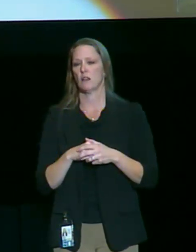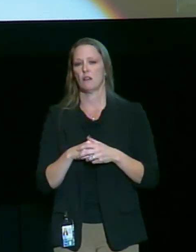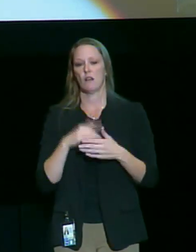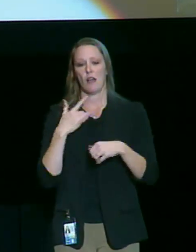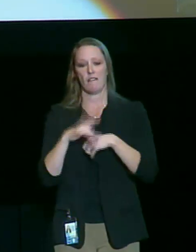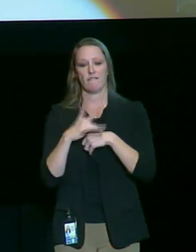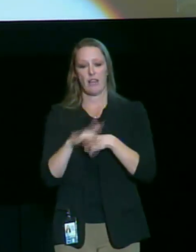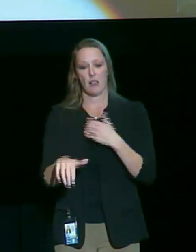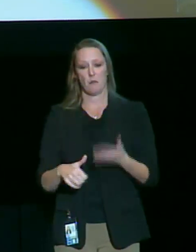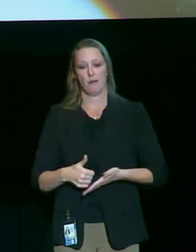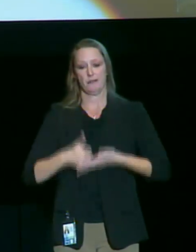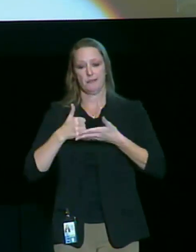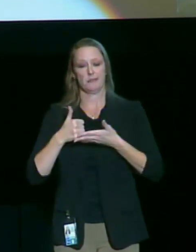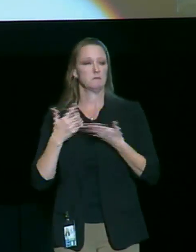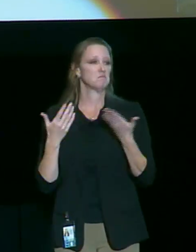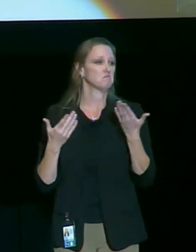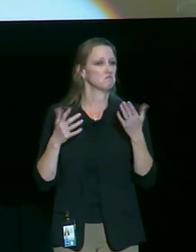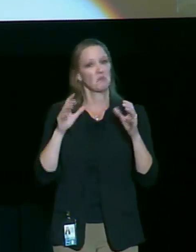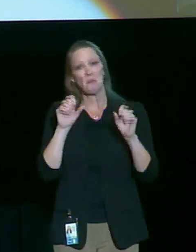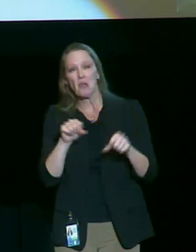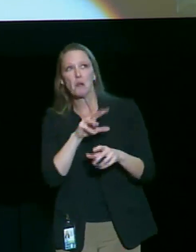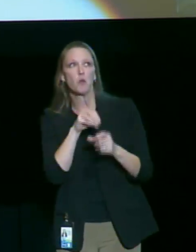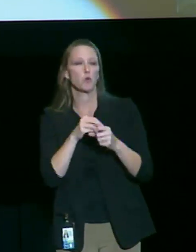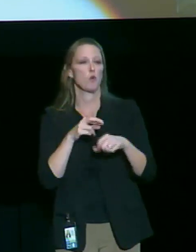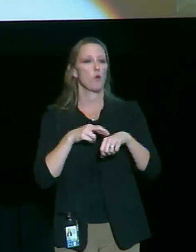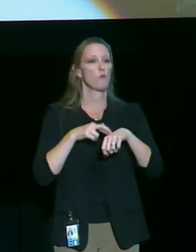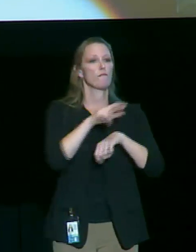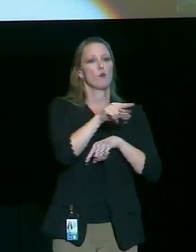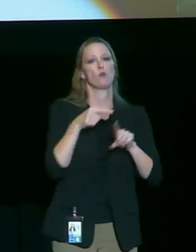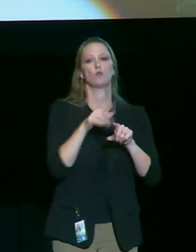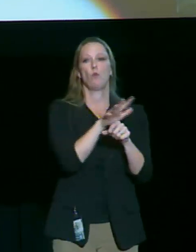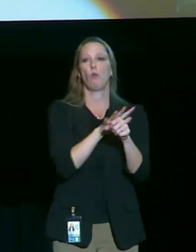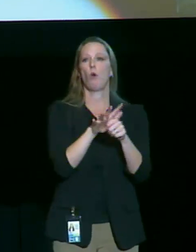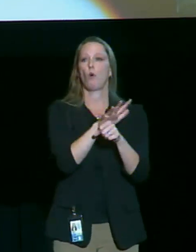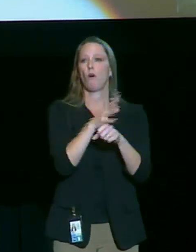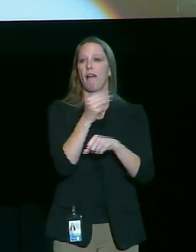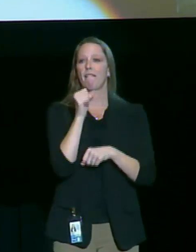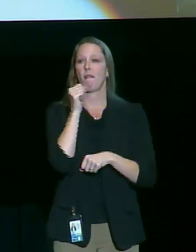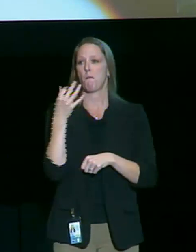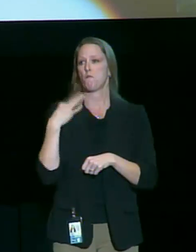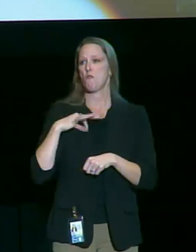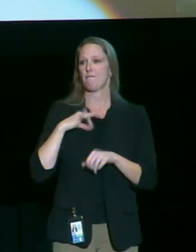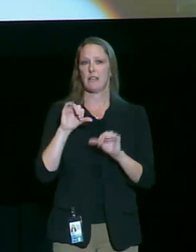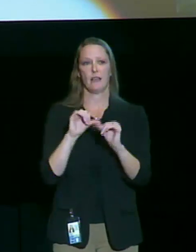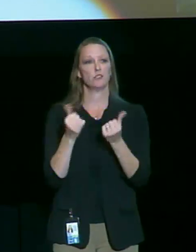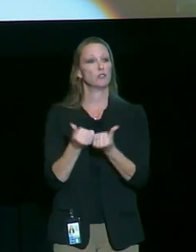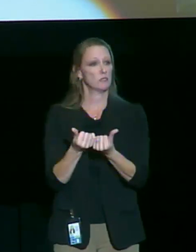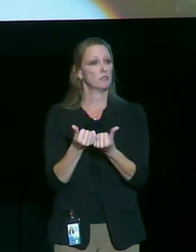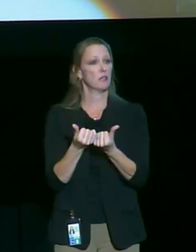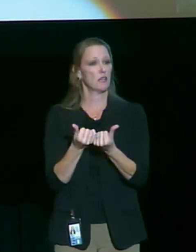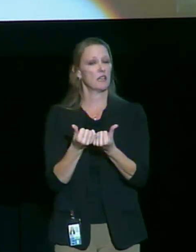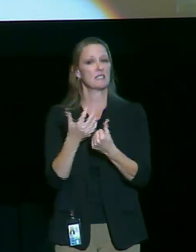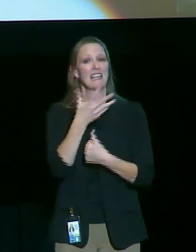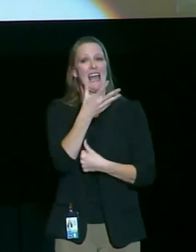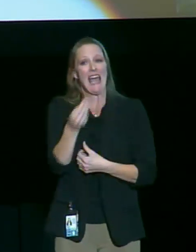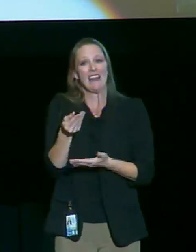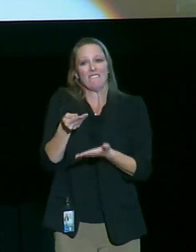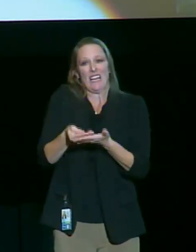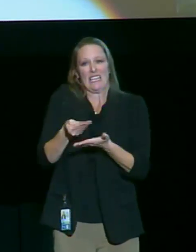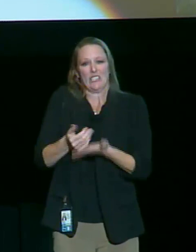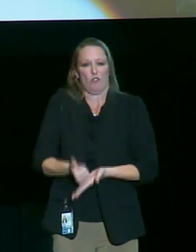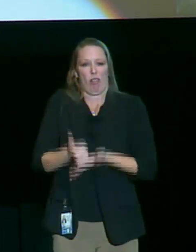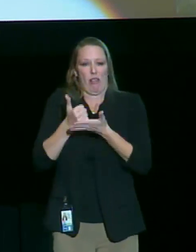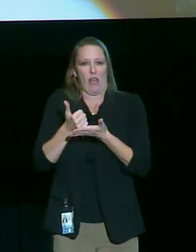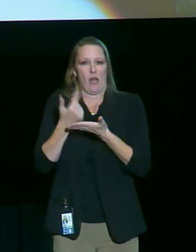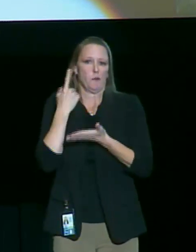Available assistance can include referrals to local and nonprofit agencies and financial help